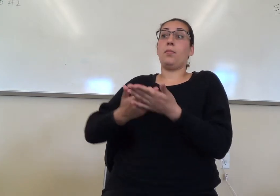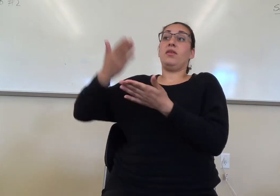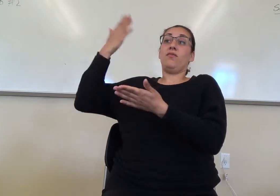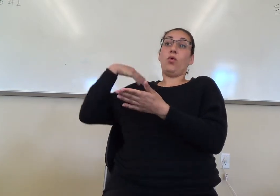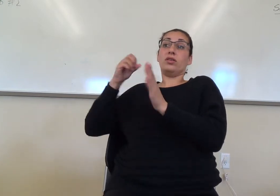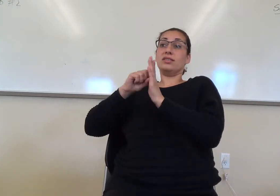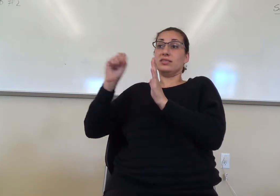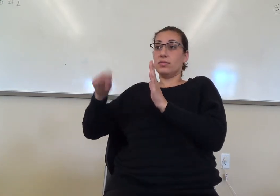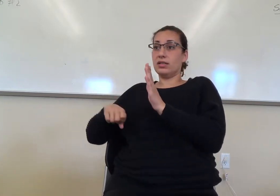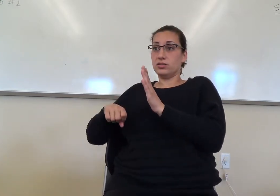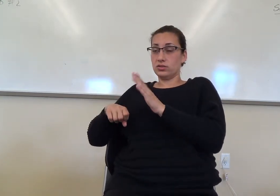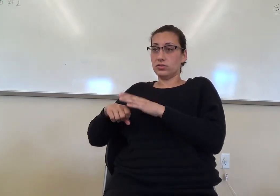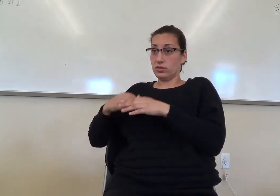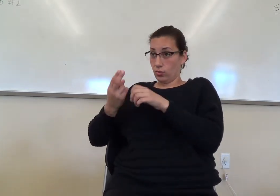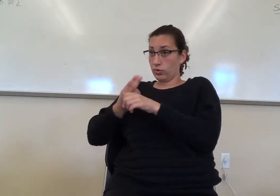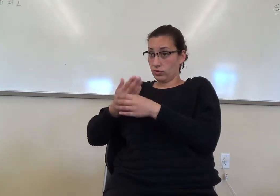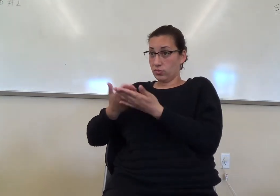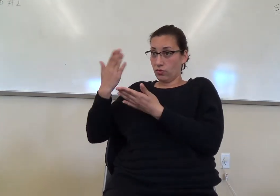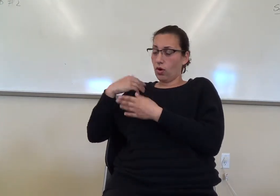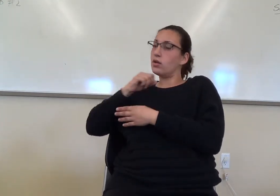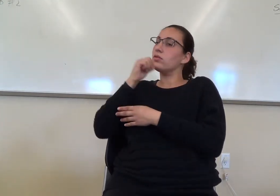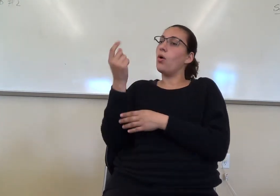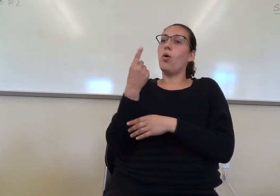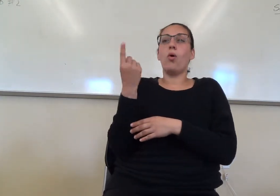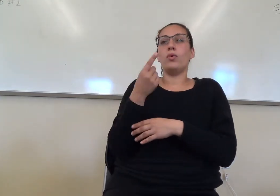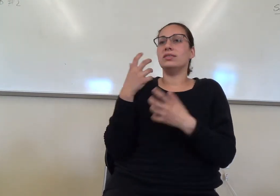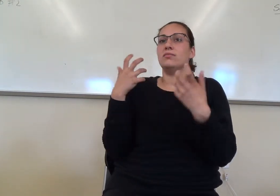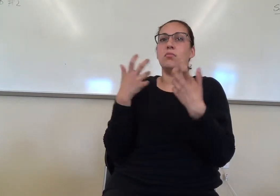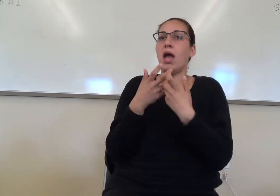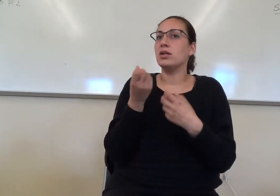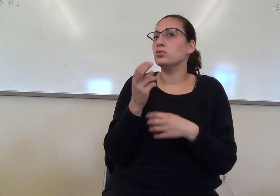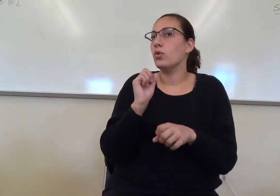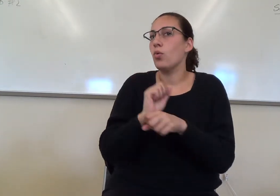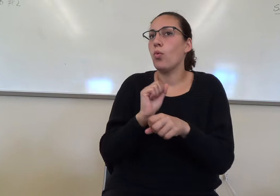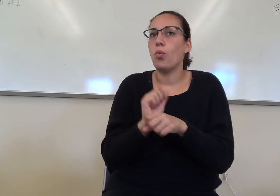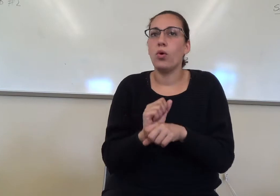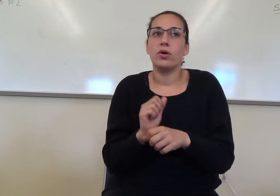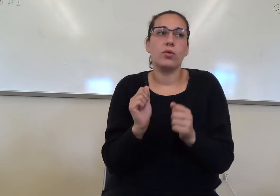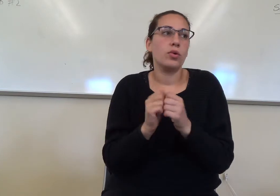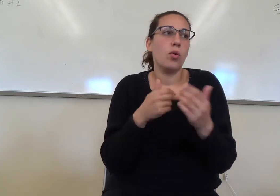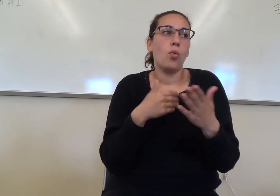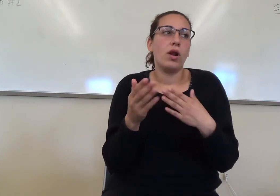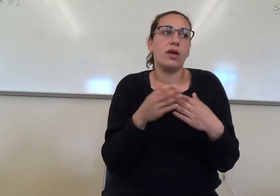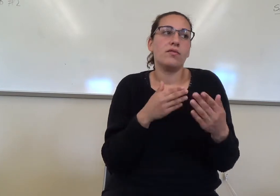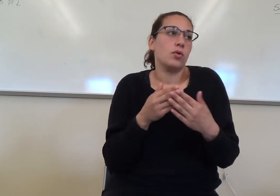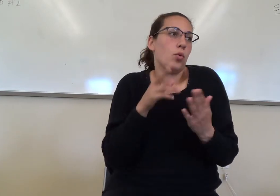work here. This list can be memorized more easily than one might think.